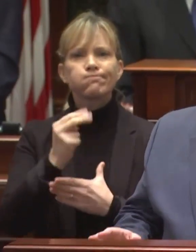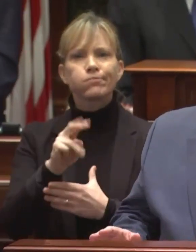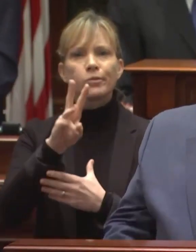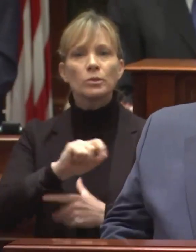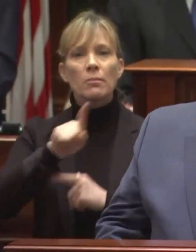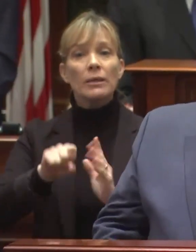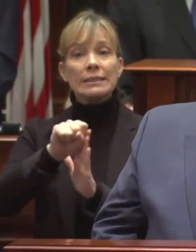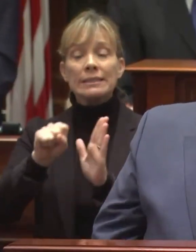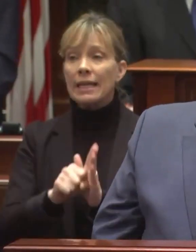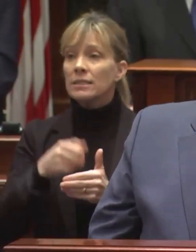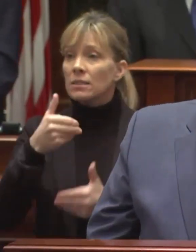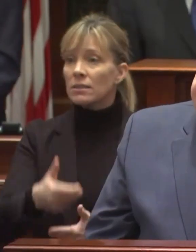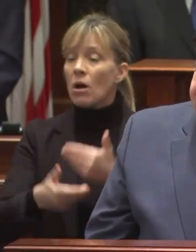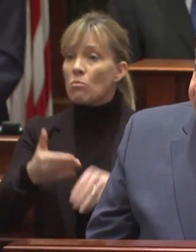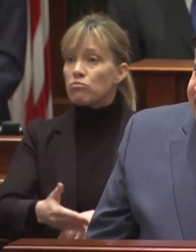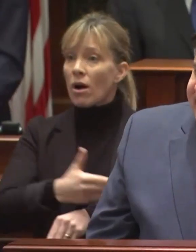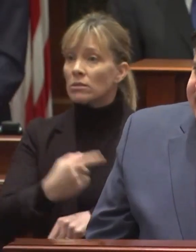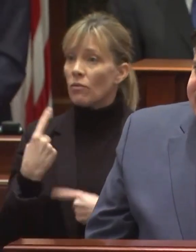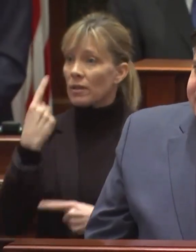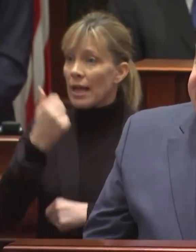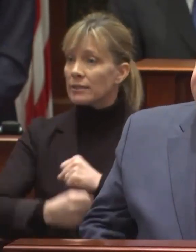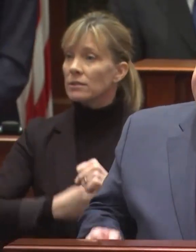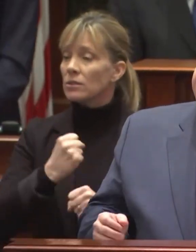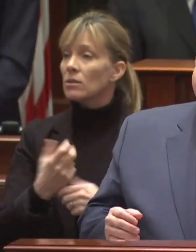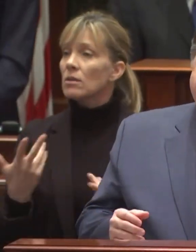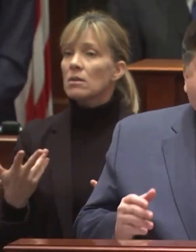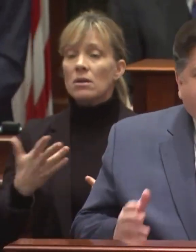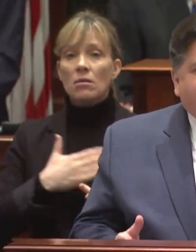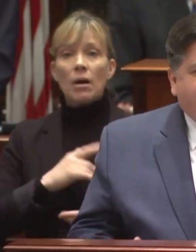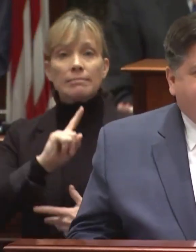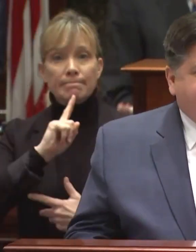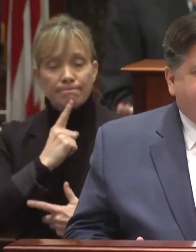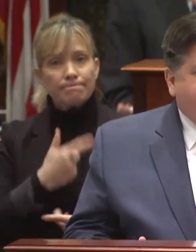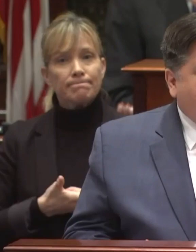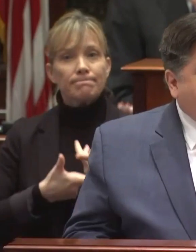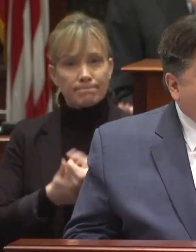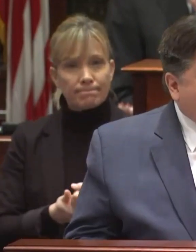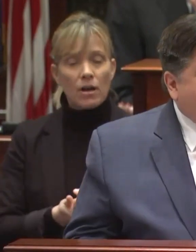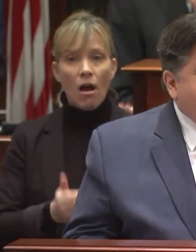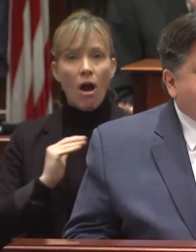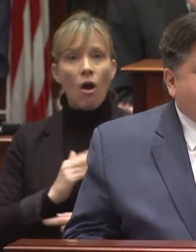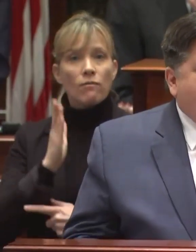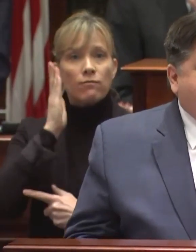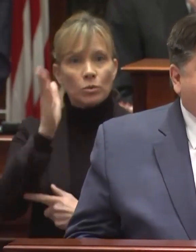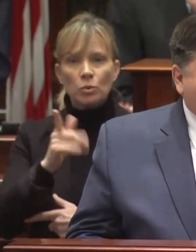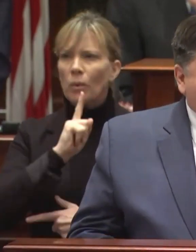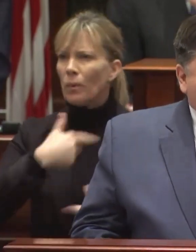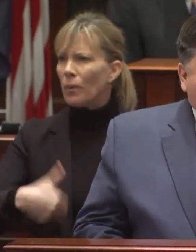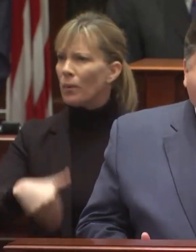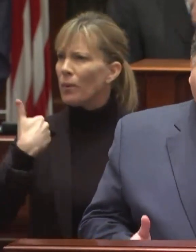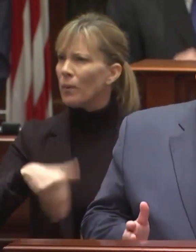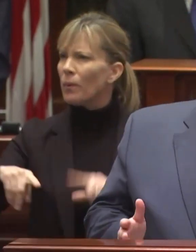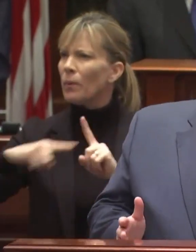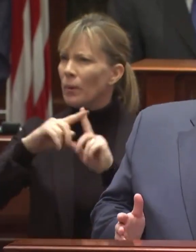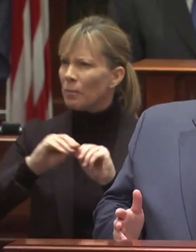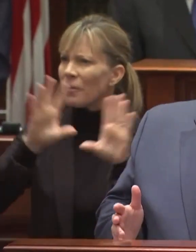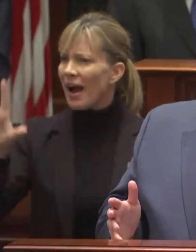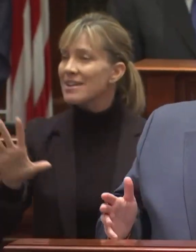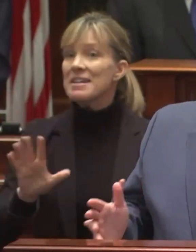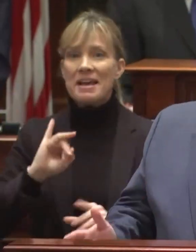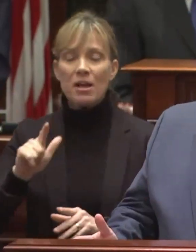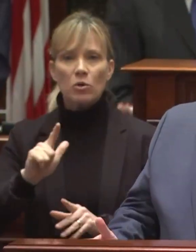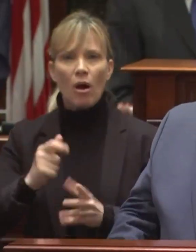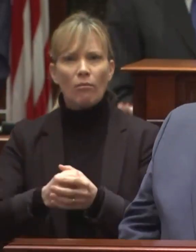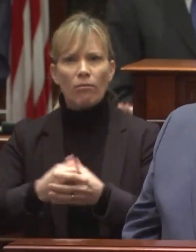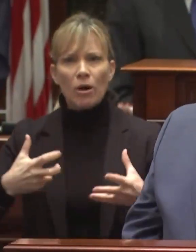our state's progress over the last year, and my genuine confidence that our future is bright and that Illinois is